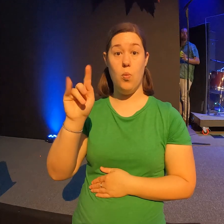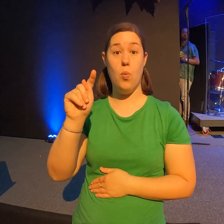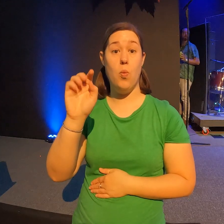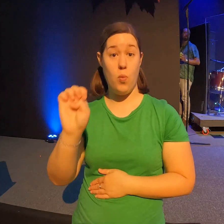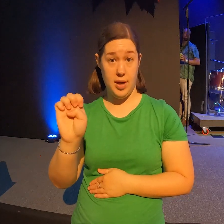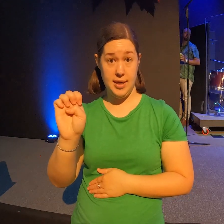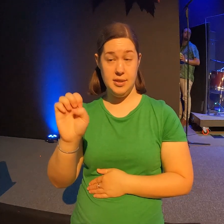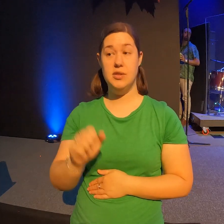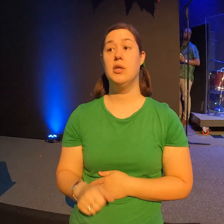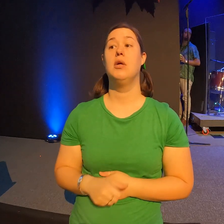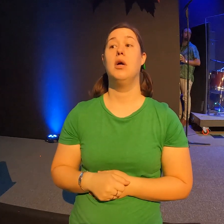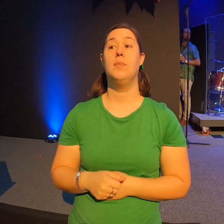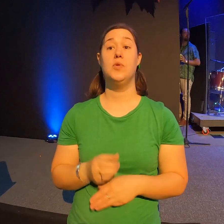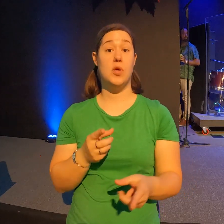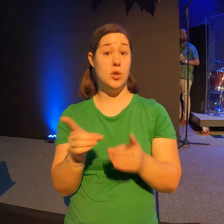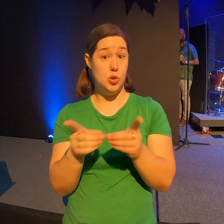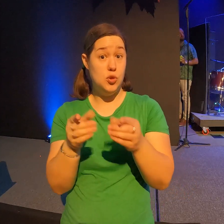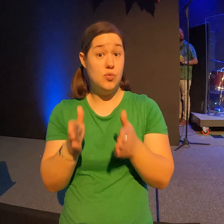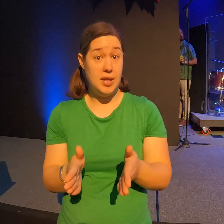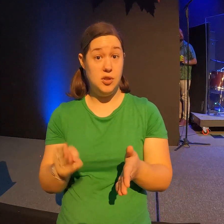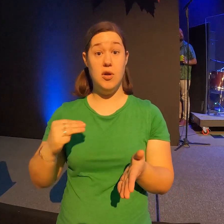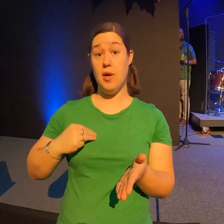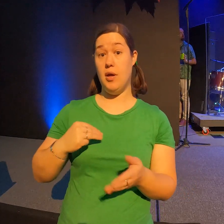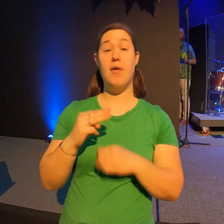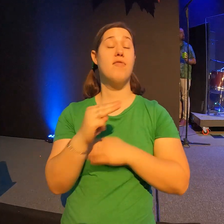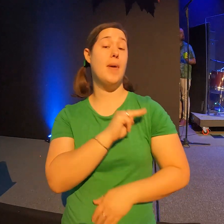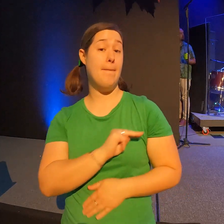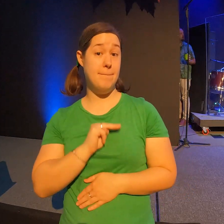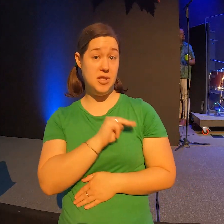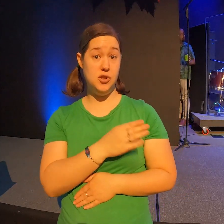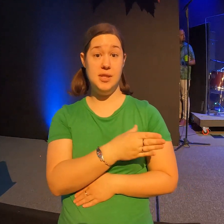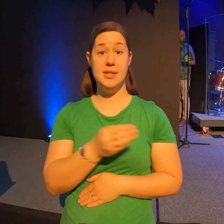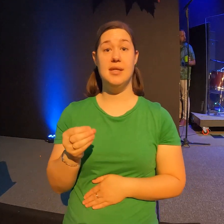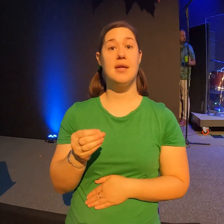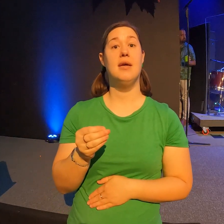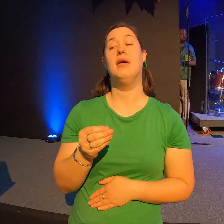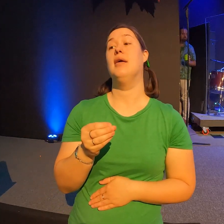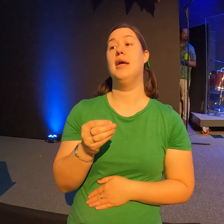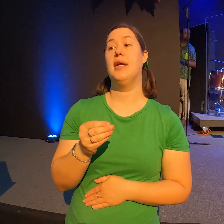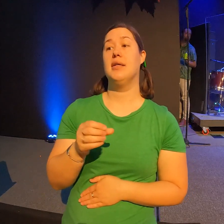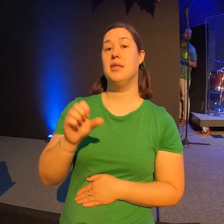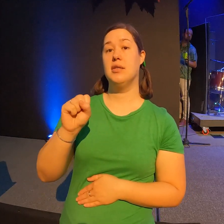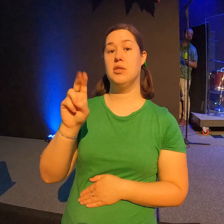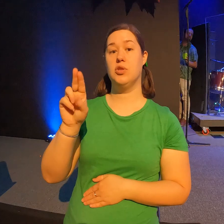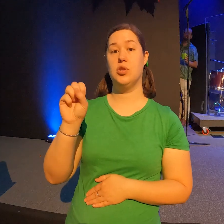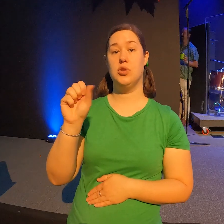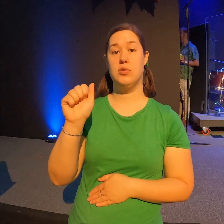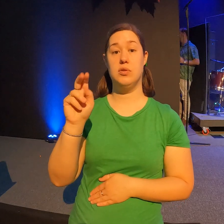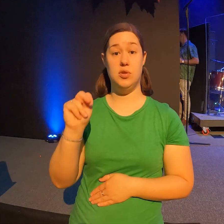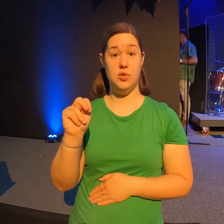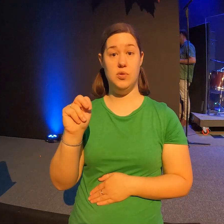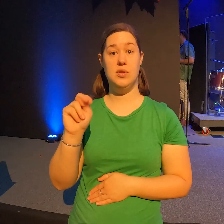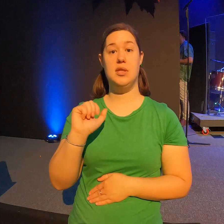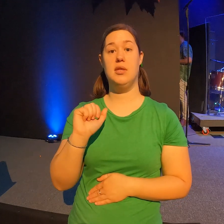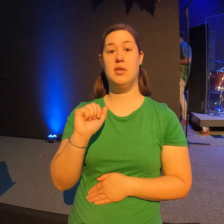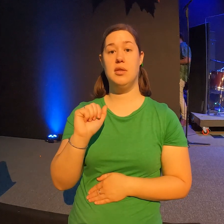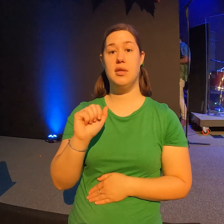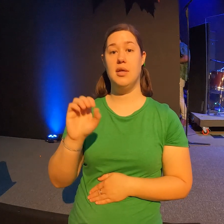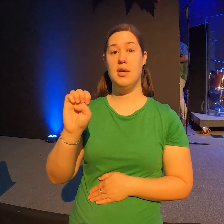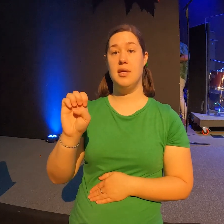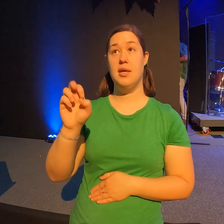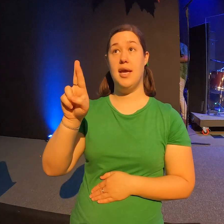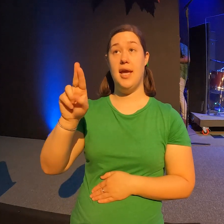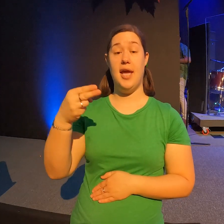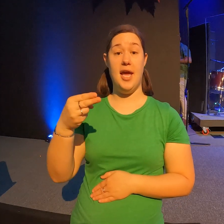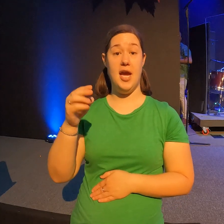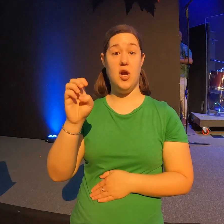part of the Gulf Central District Disaster Response, are planning to form a team to go out to Allendale